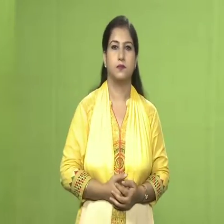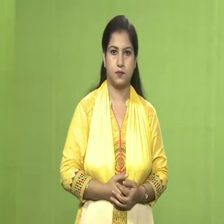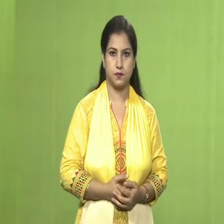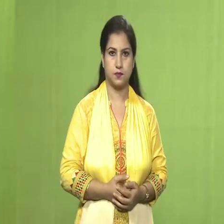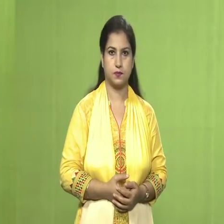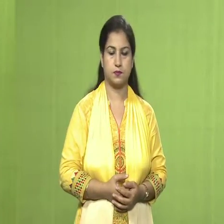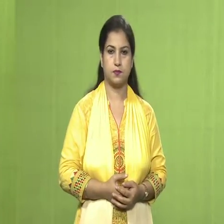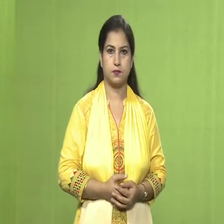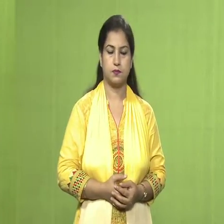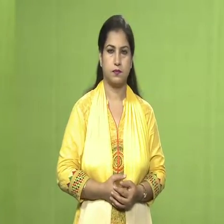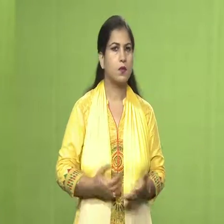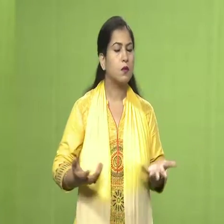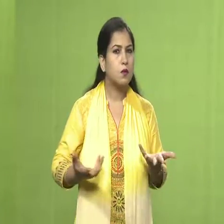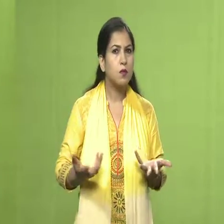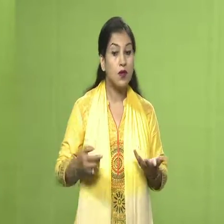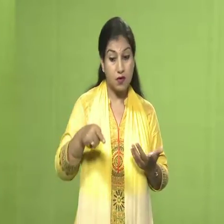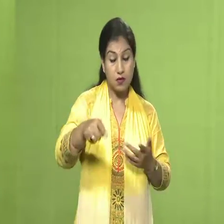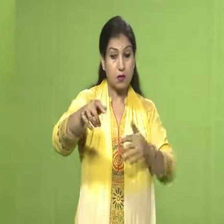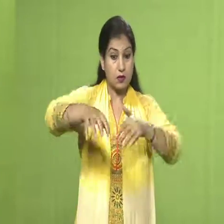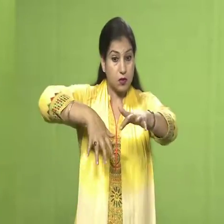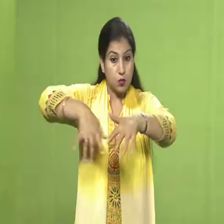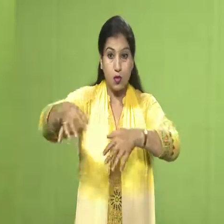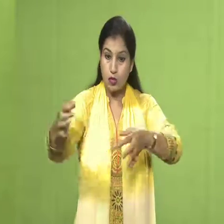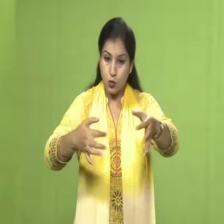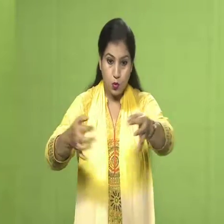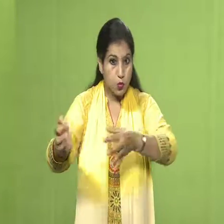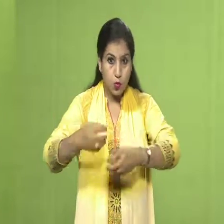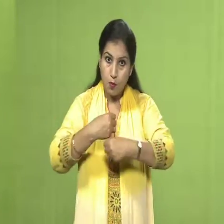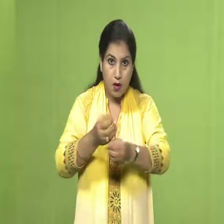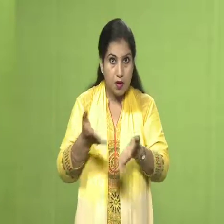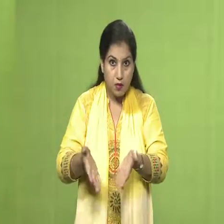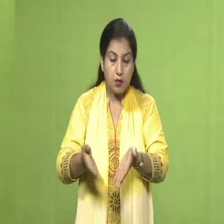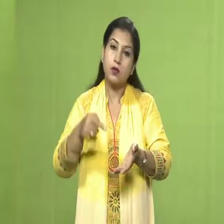Because new cities were formed, so this led to urbanization.